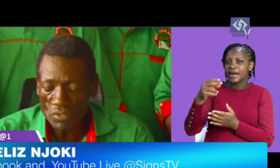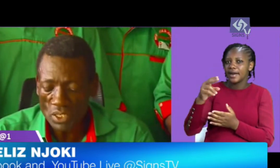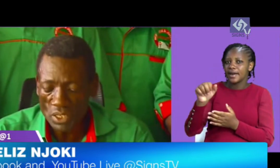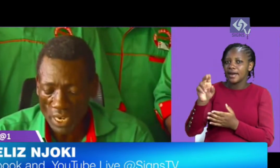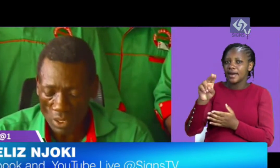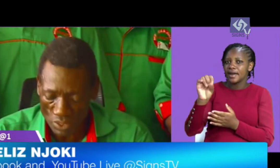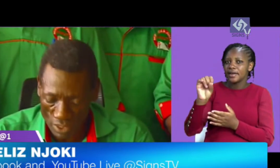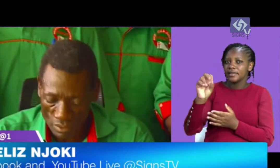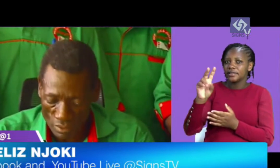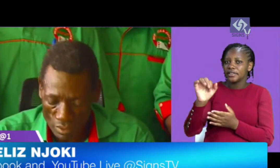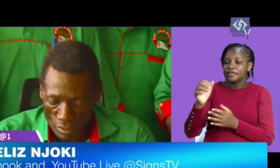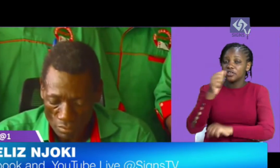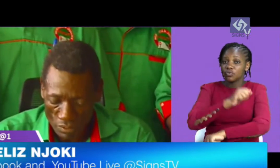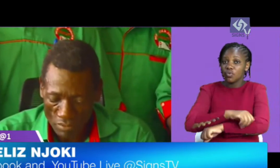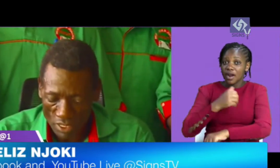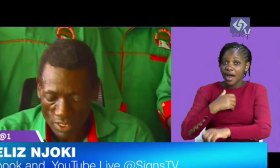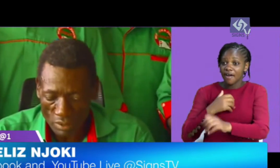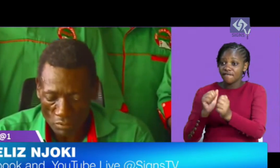allocated